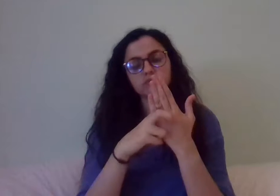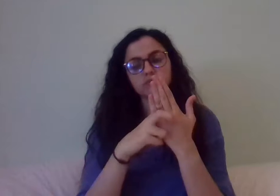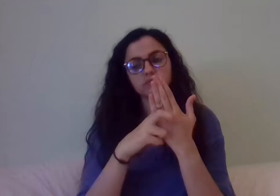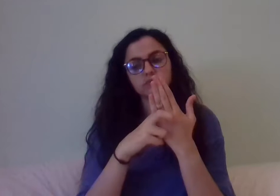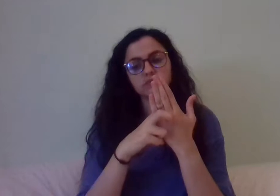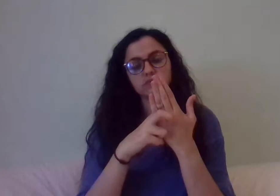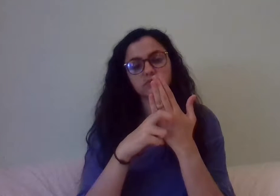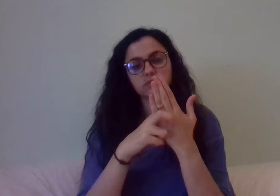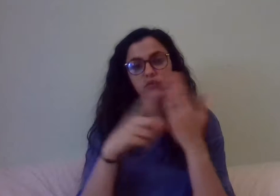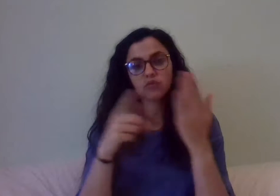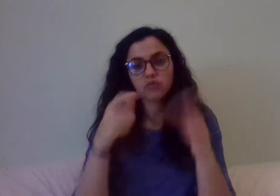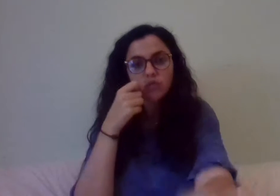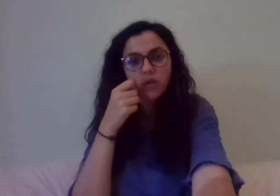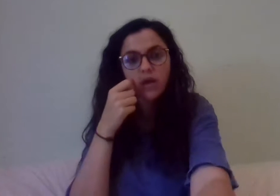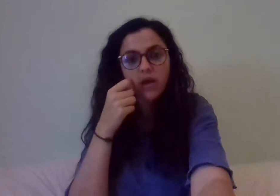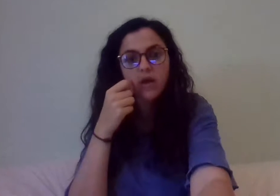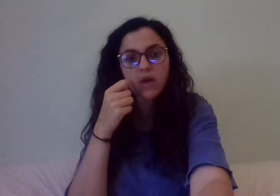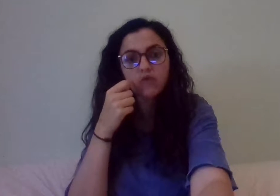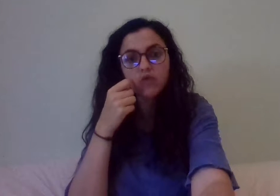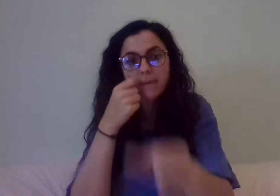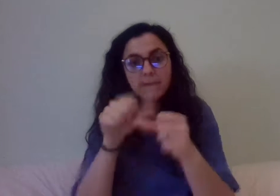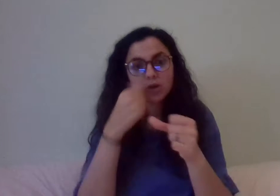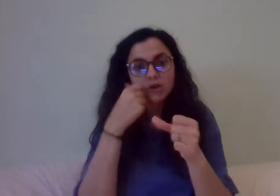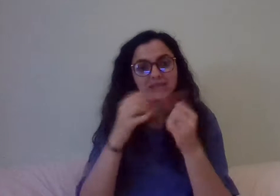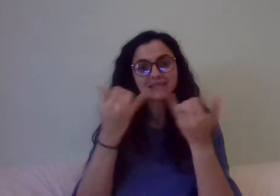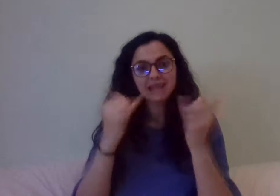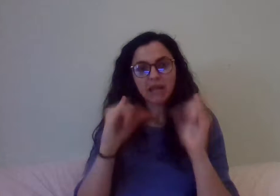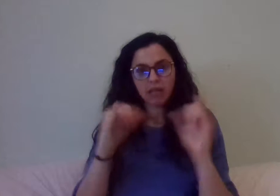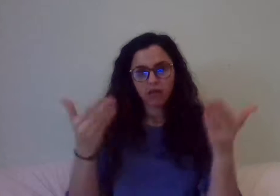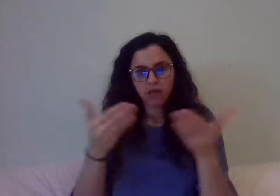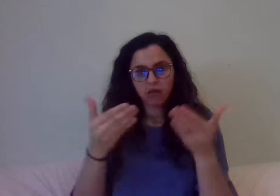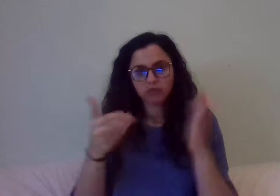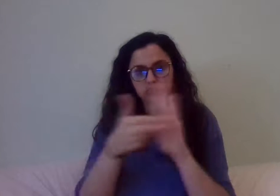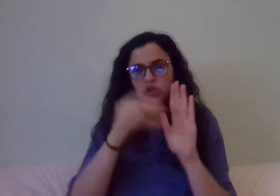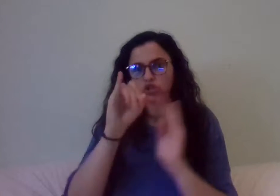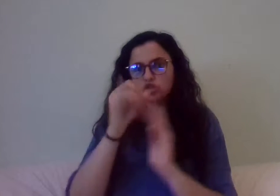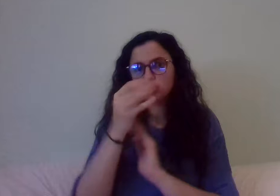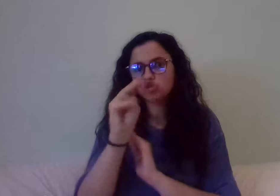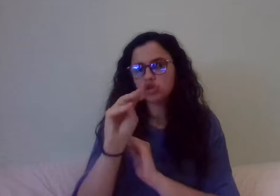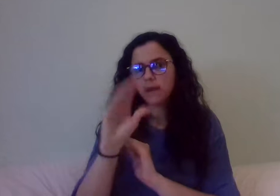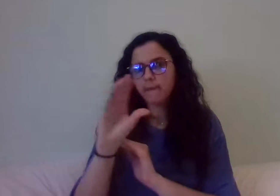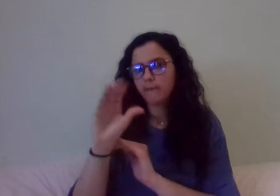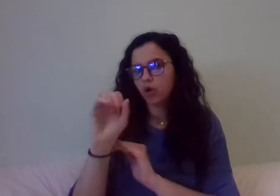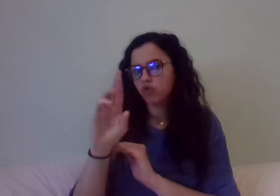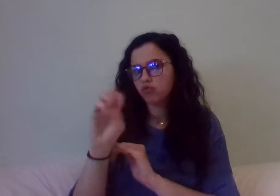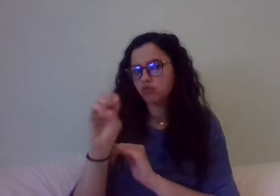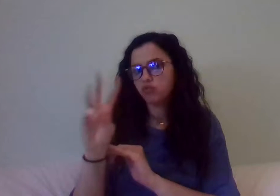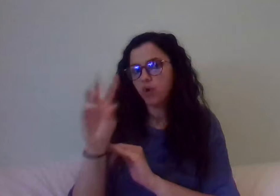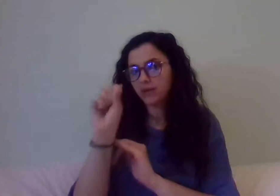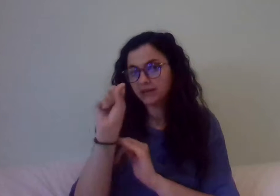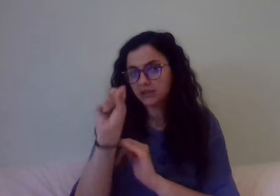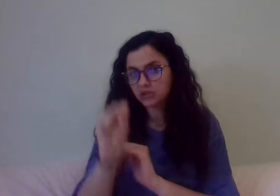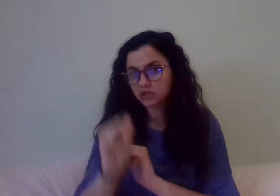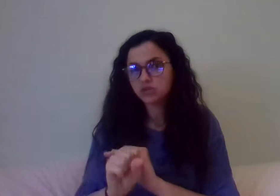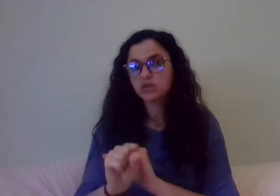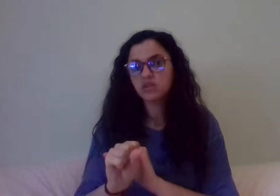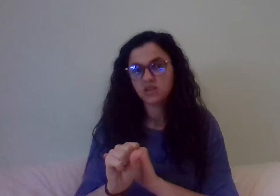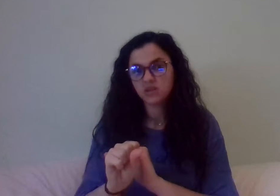Crow America, Jim Crow South. There were specific wait lines and waiting